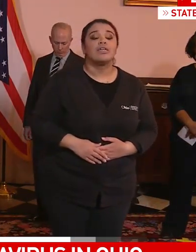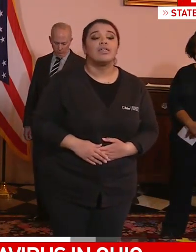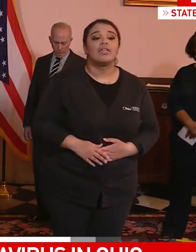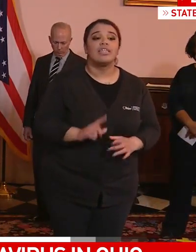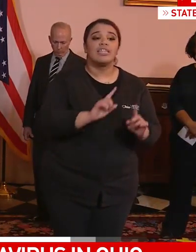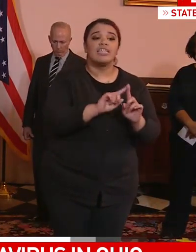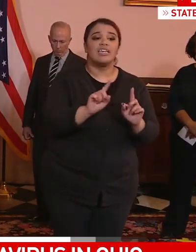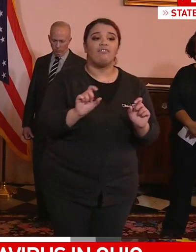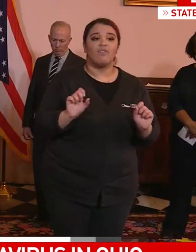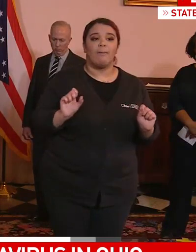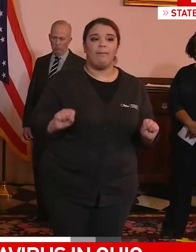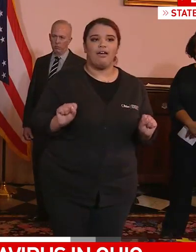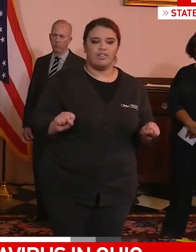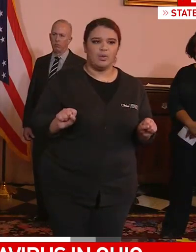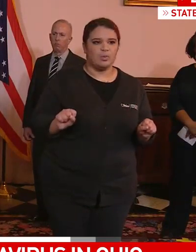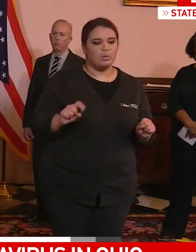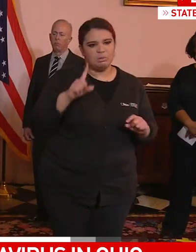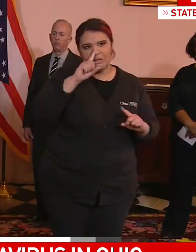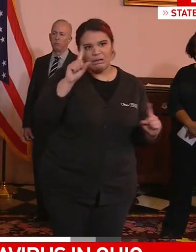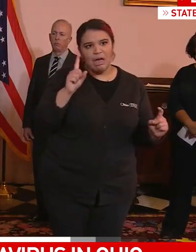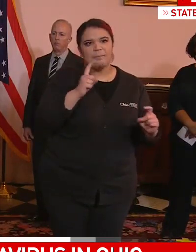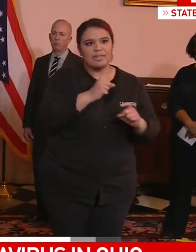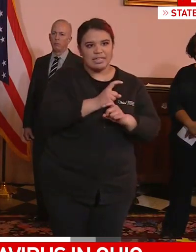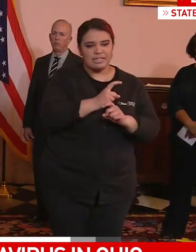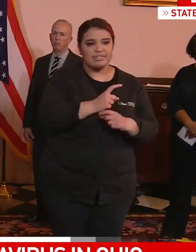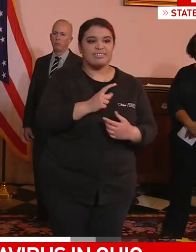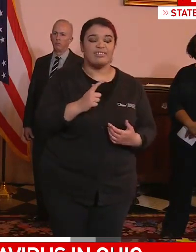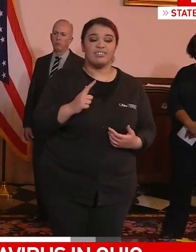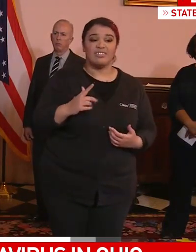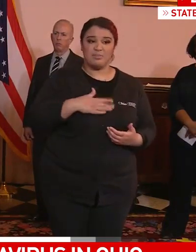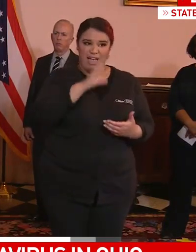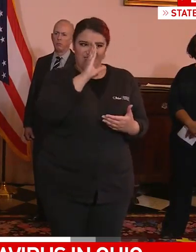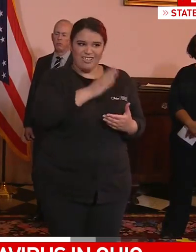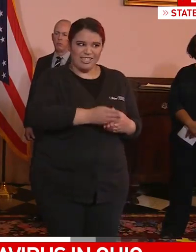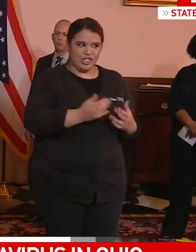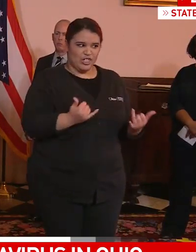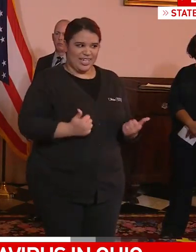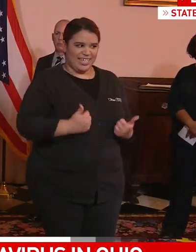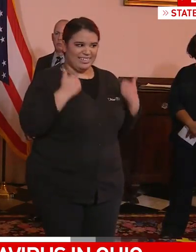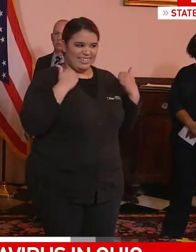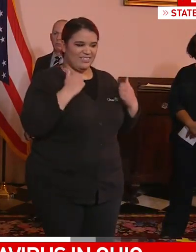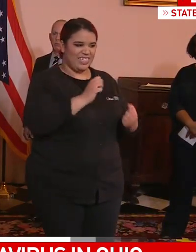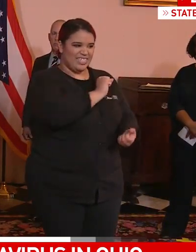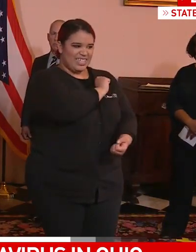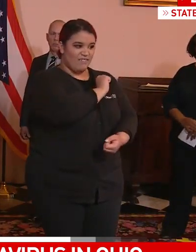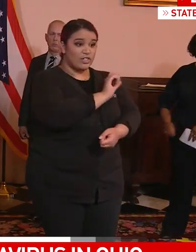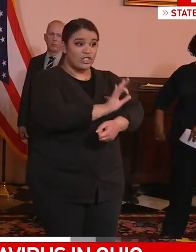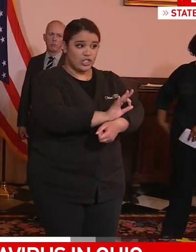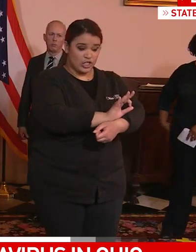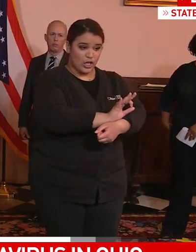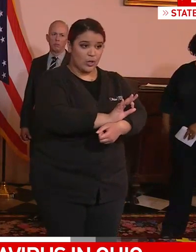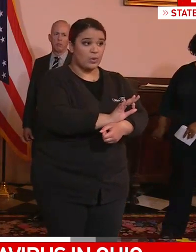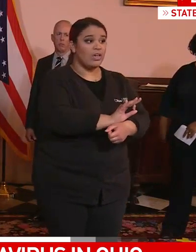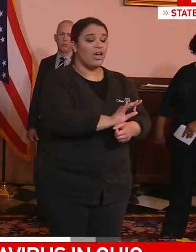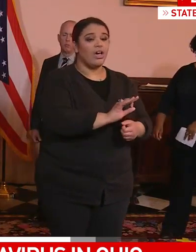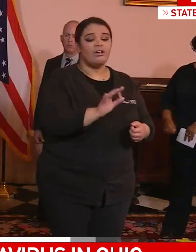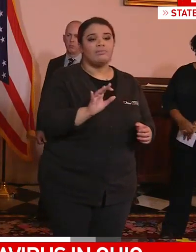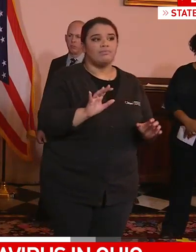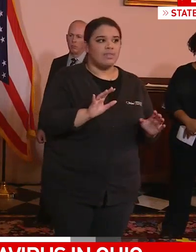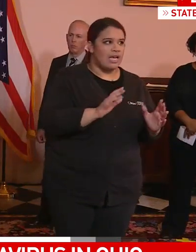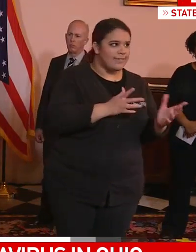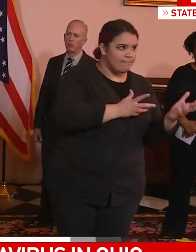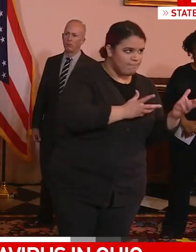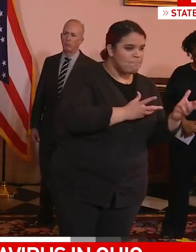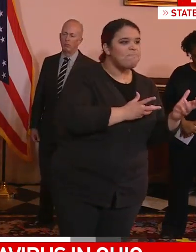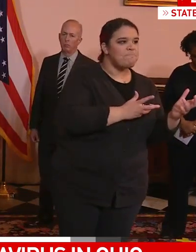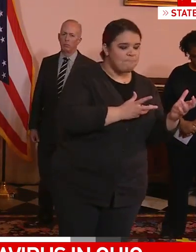some essences, and in talking to my sons in San Francisco, what we've said before, you will be able to get food, even in